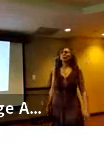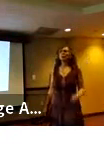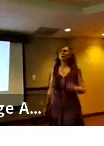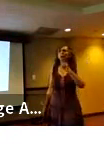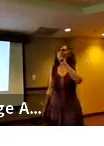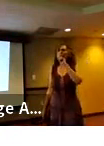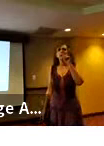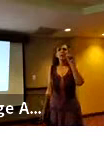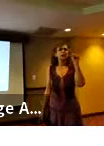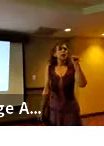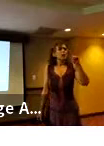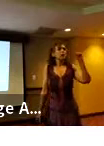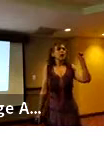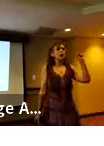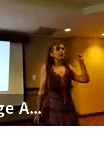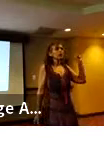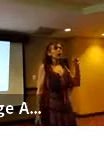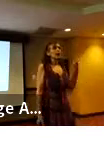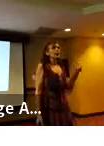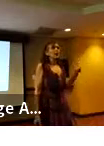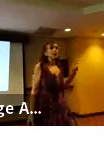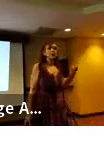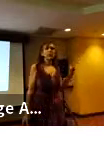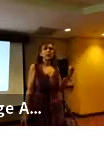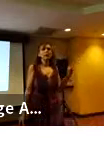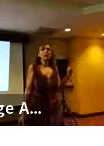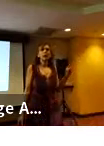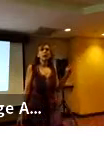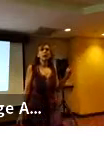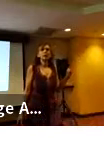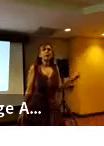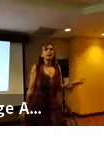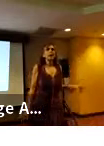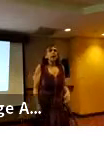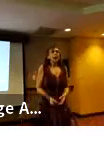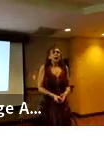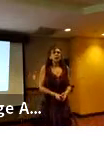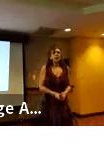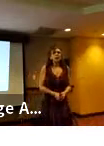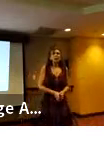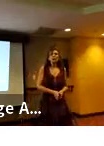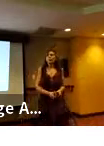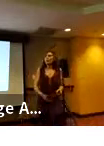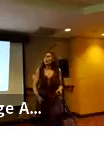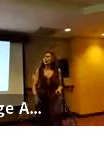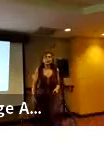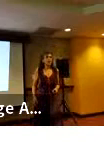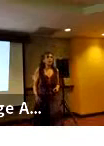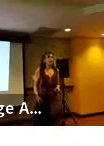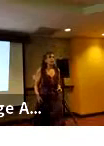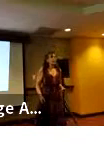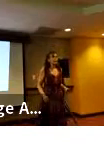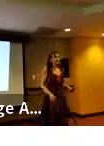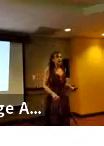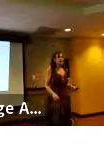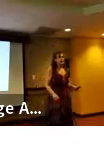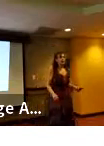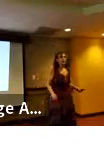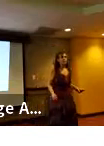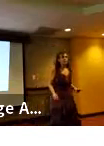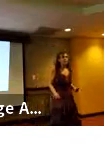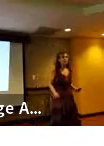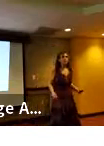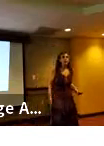I believe it was. Was it 2000? Sharon was talking about the first time she heard me speak. It was one of the most amazing and